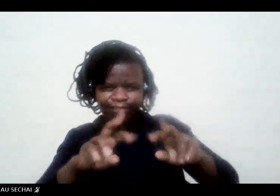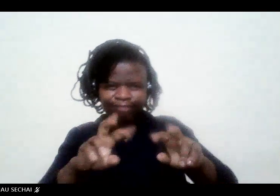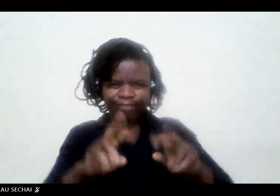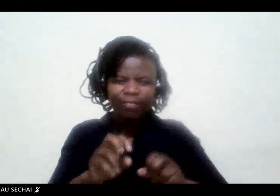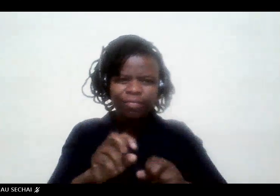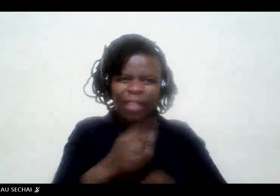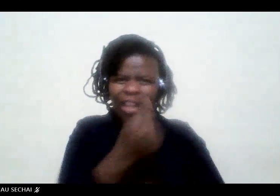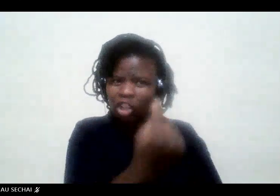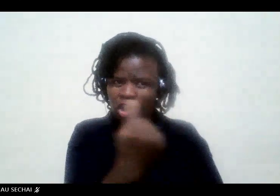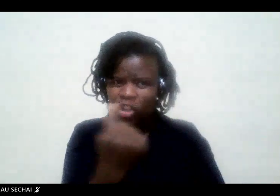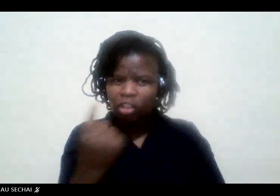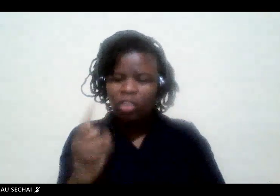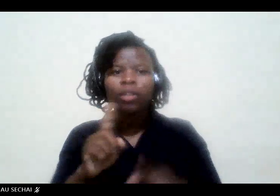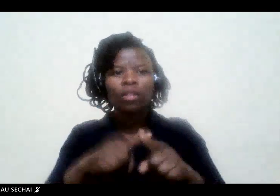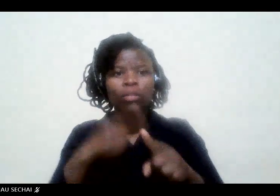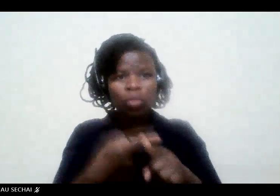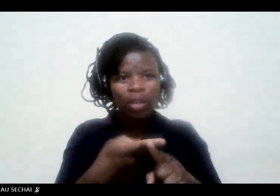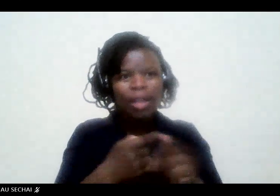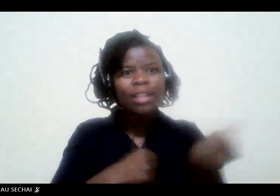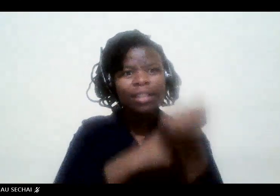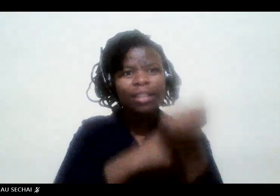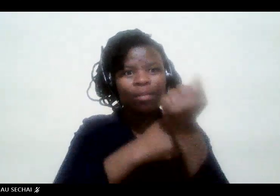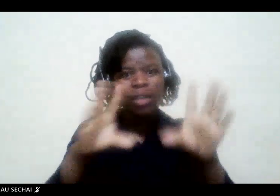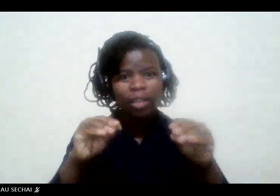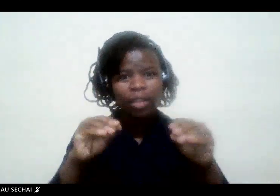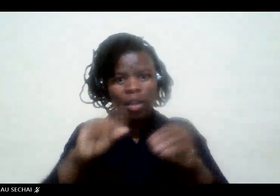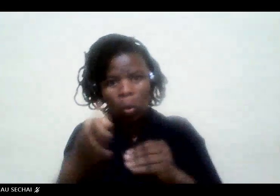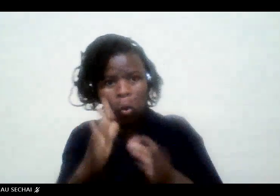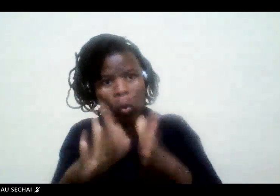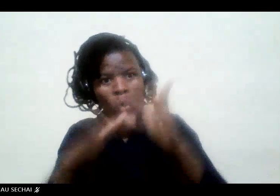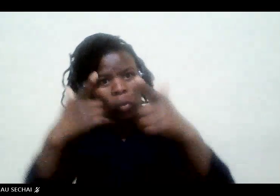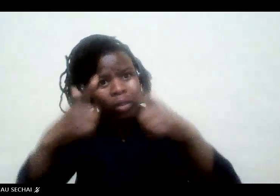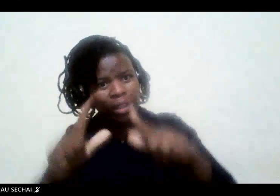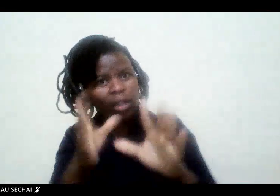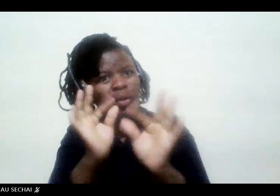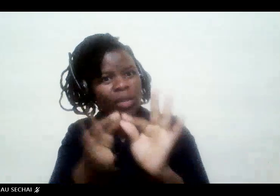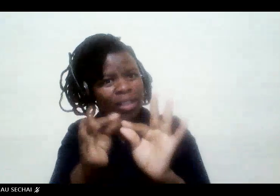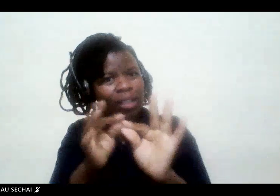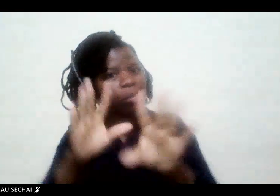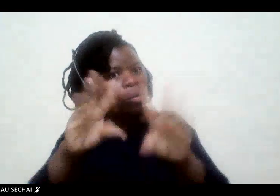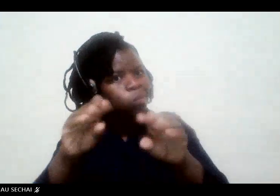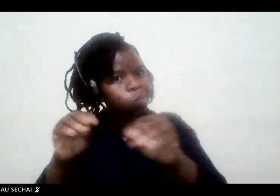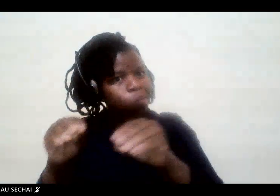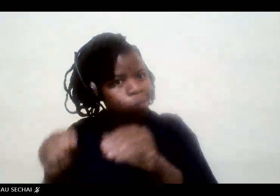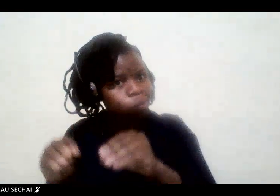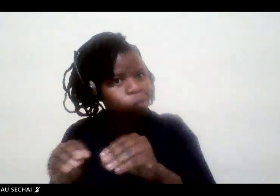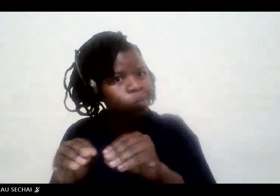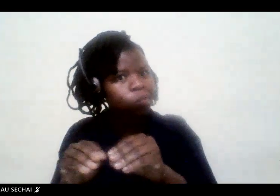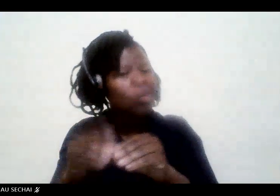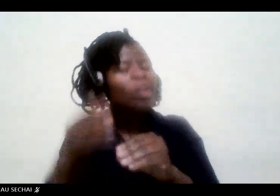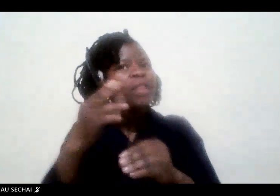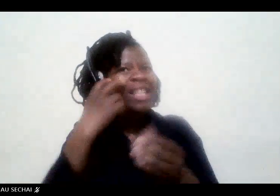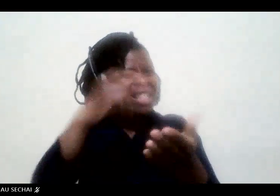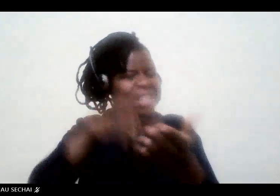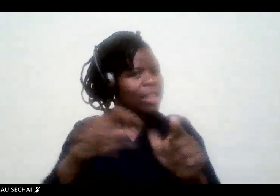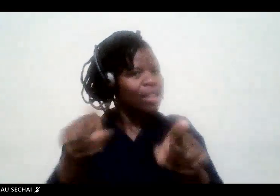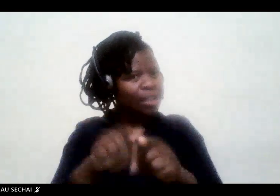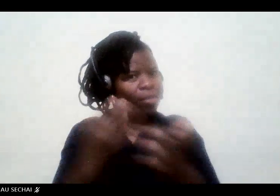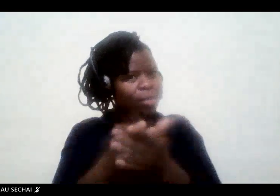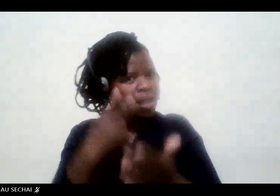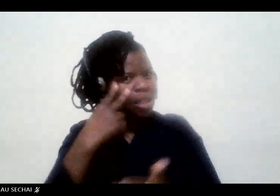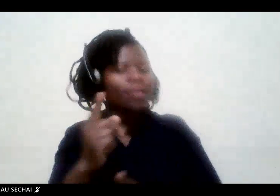like, let's say for instance, support is there, or maybe sign languages interpreters are there, then we need also to look at our teachers.